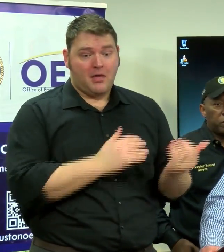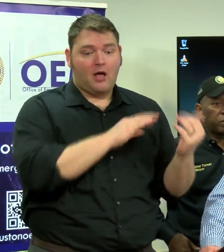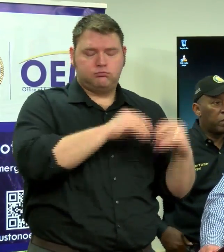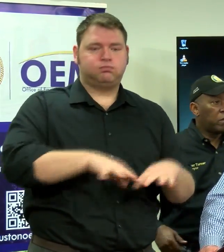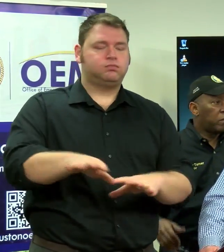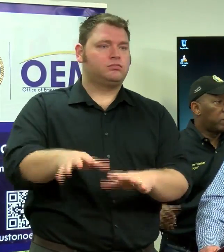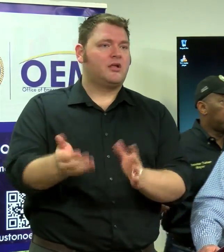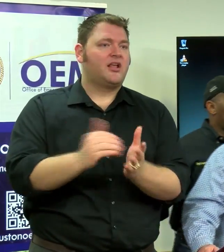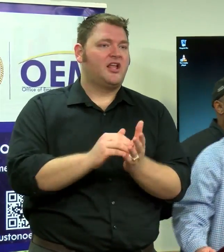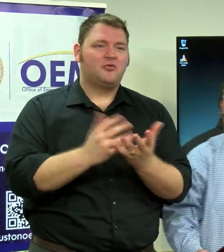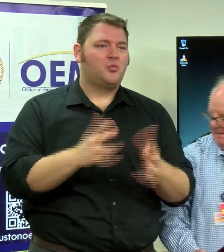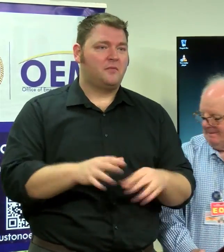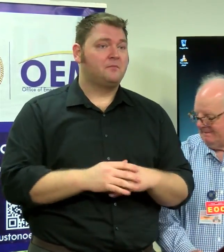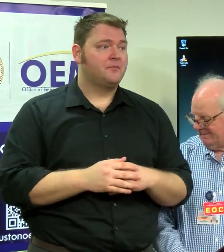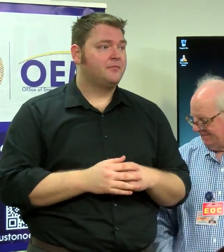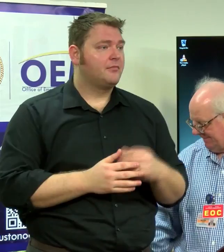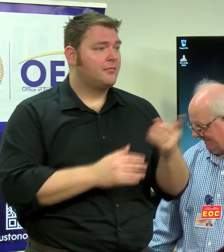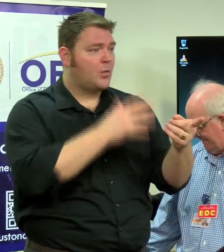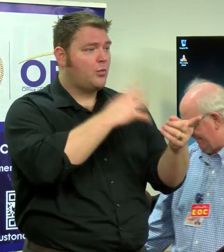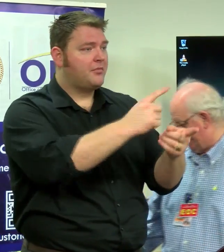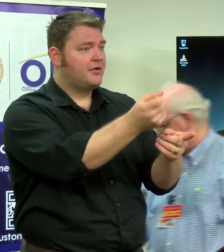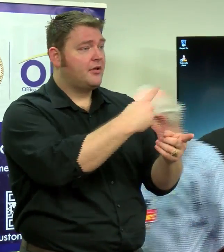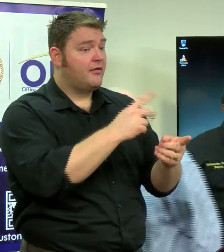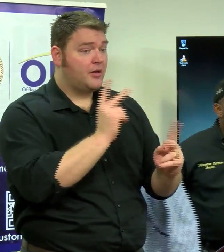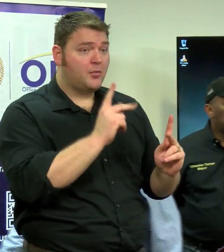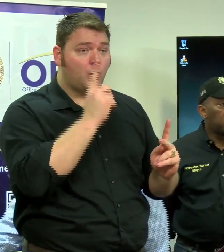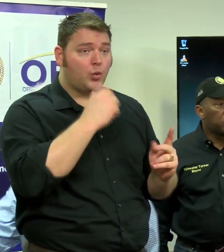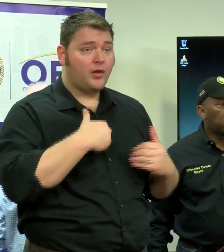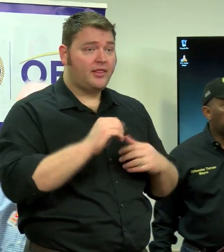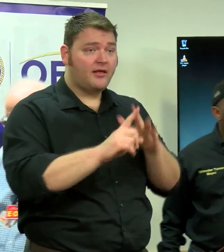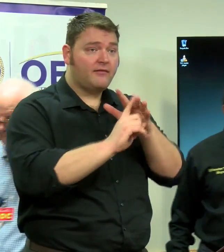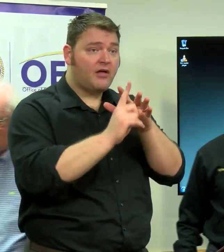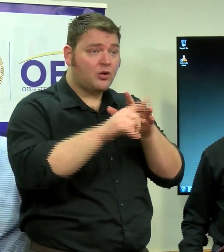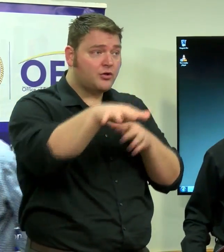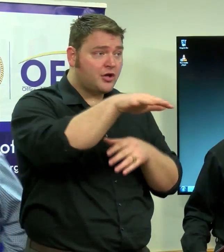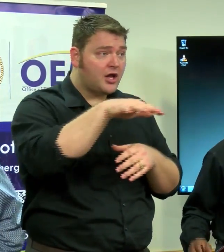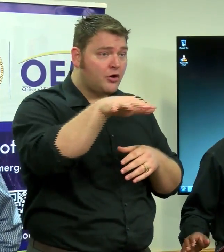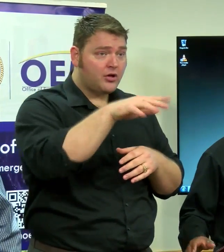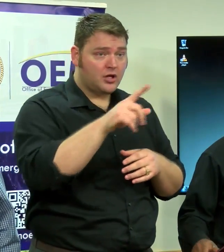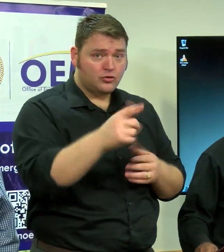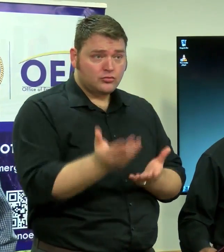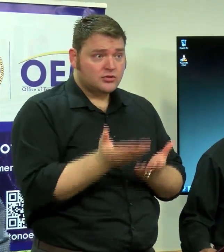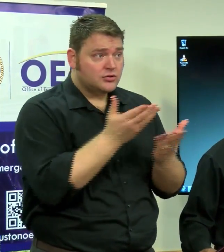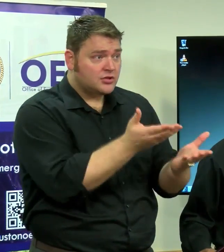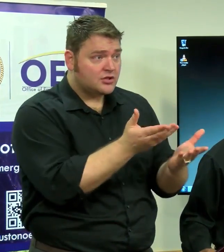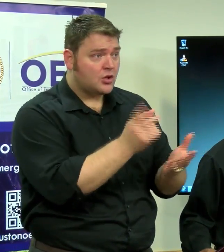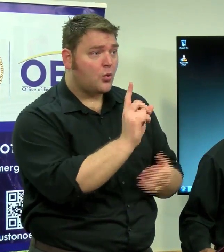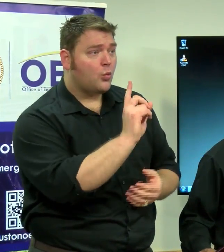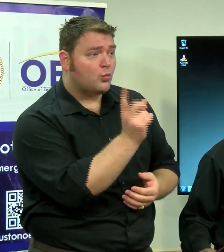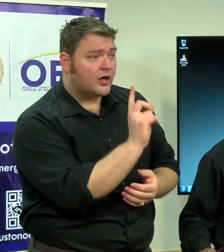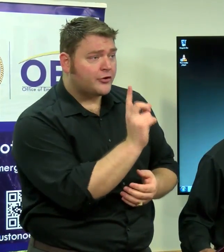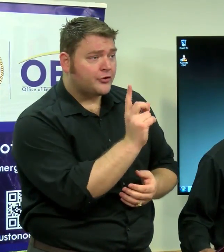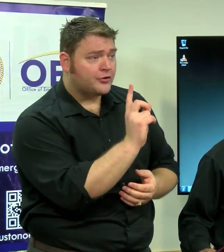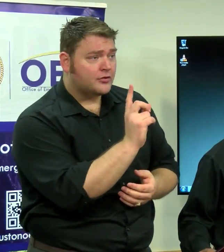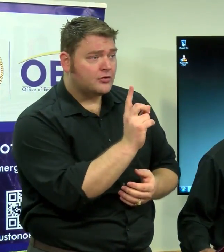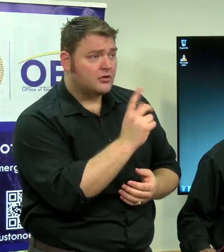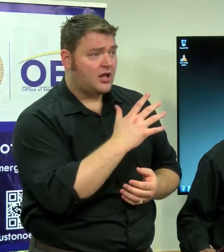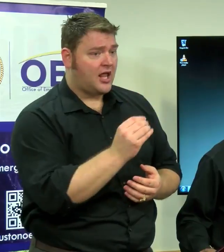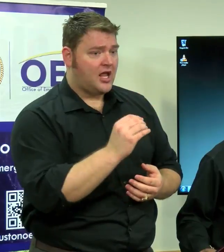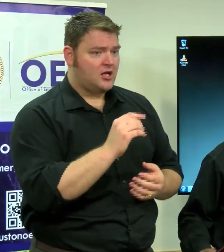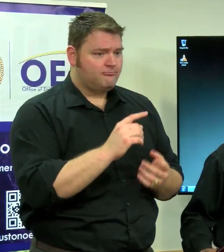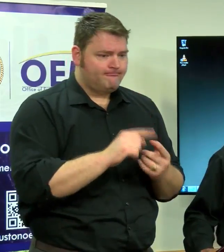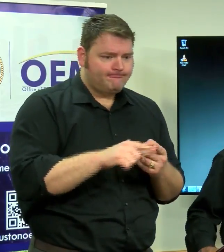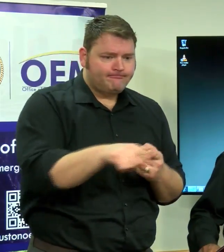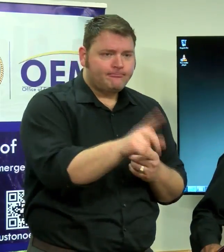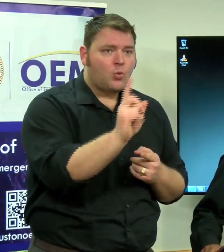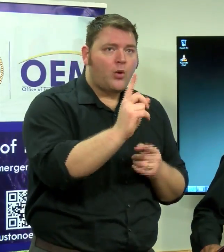For people who are in that evacuation zone, would you tell us where you suggest they go and if there's a suggested route that they take When you